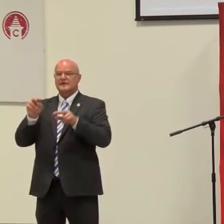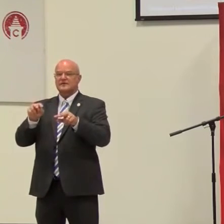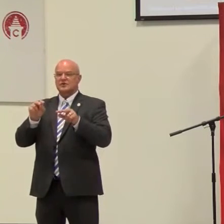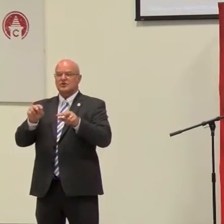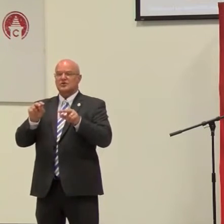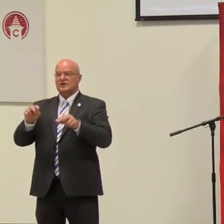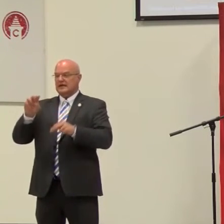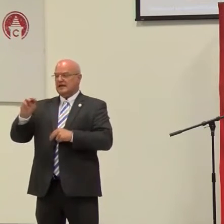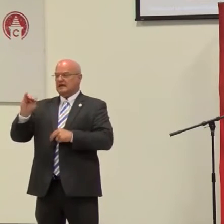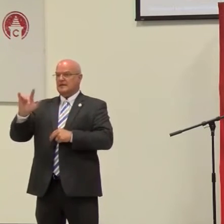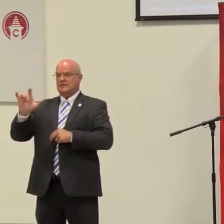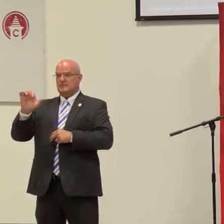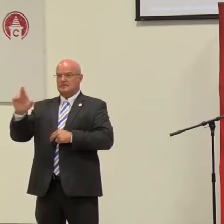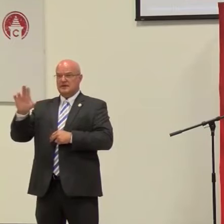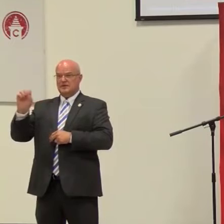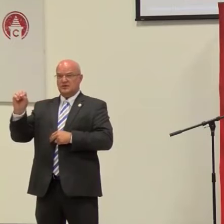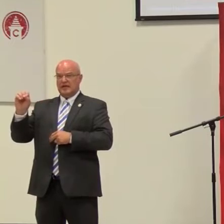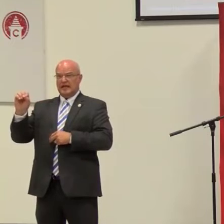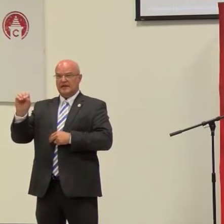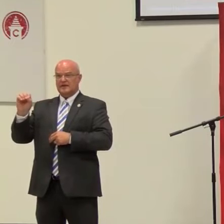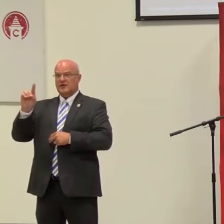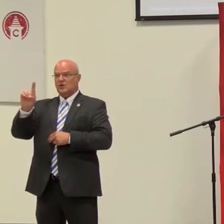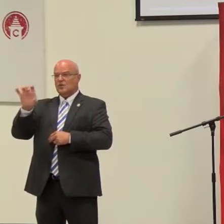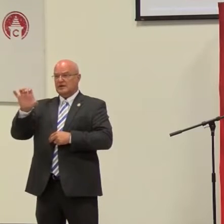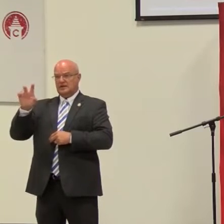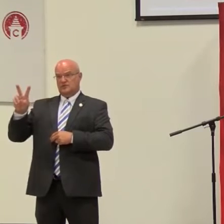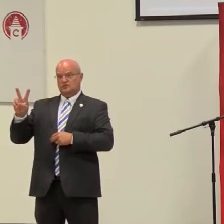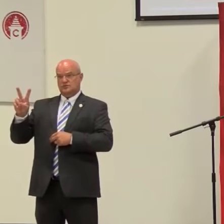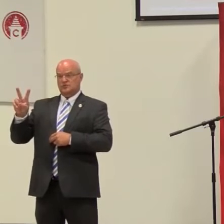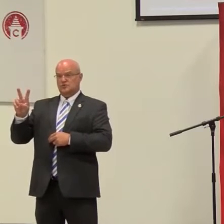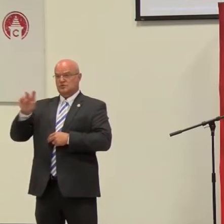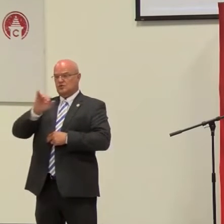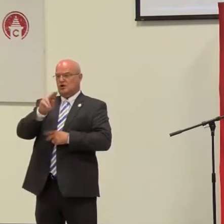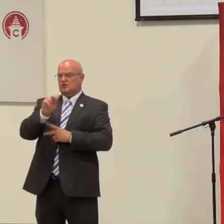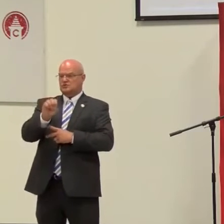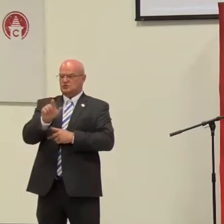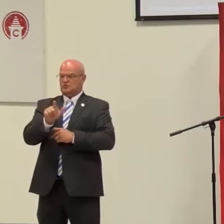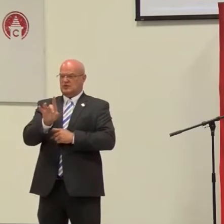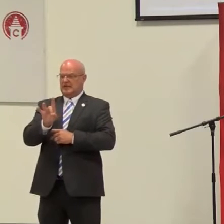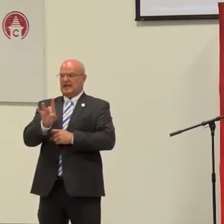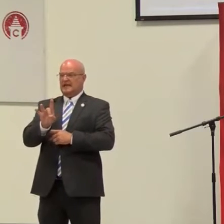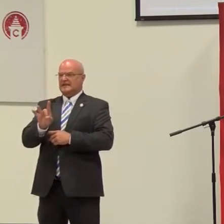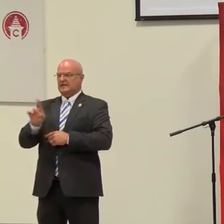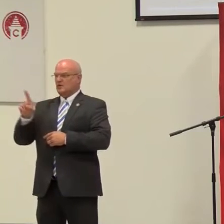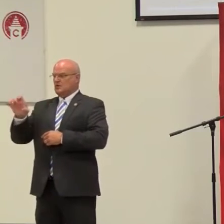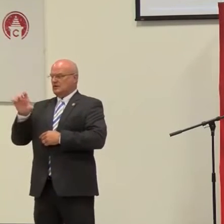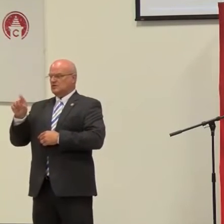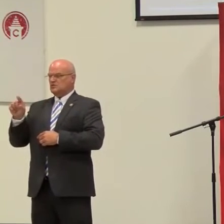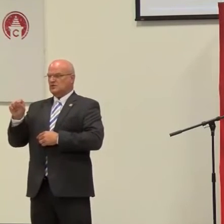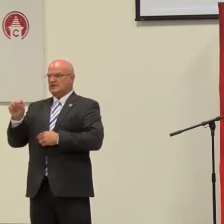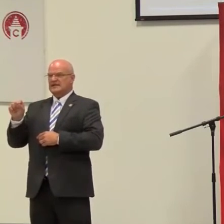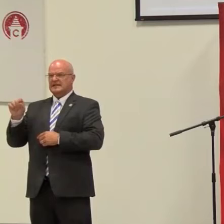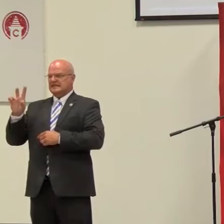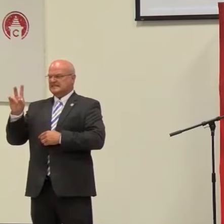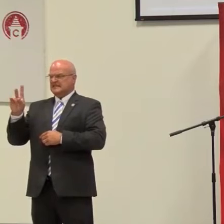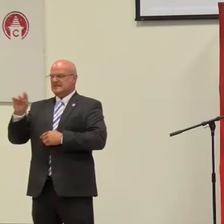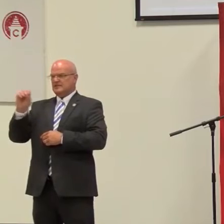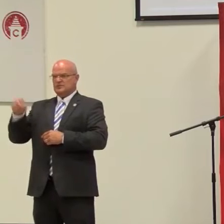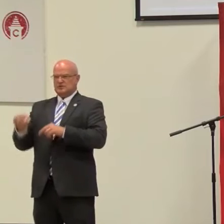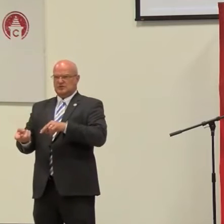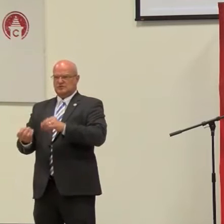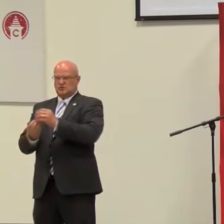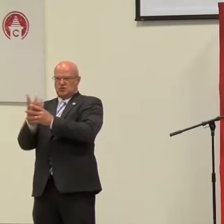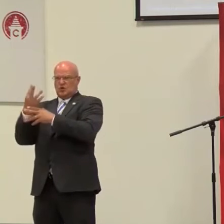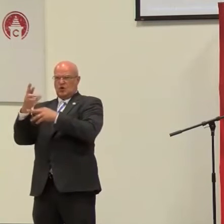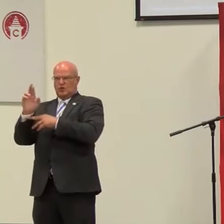at Miller County, 102 cases on June 28th, 120, you got a 17% growth